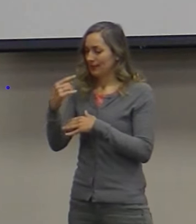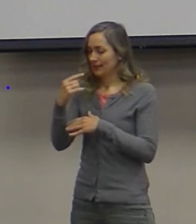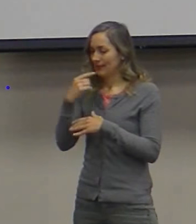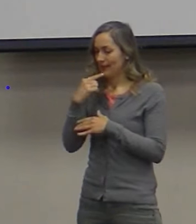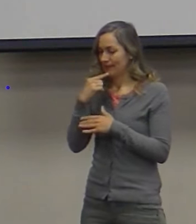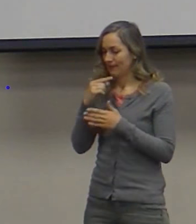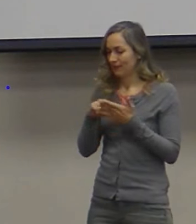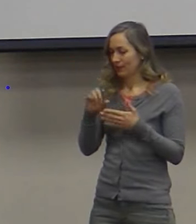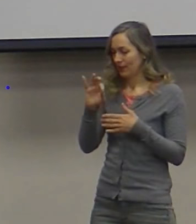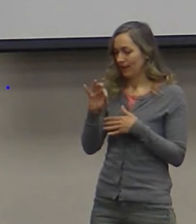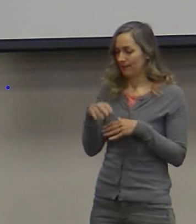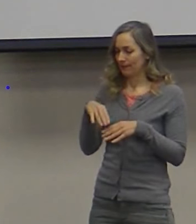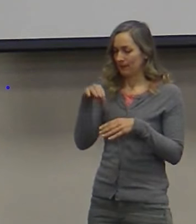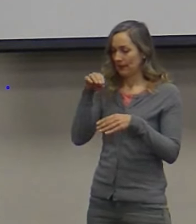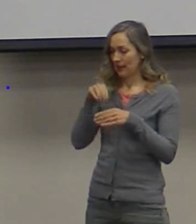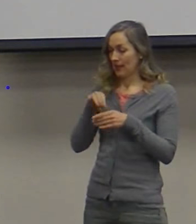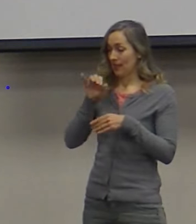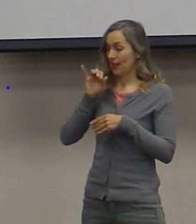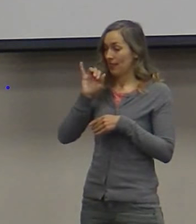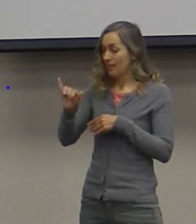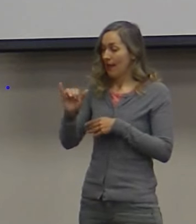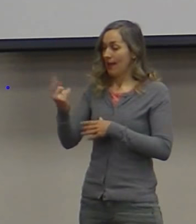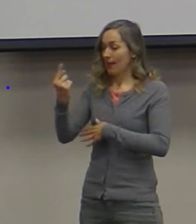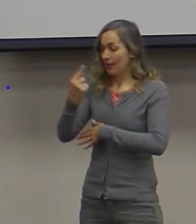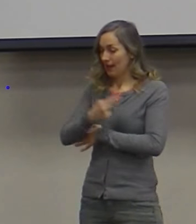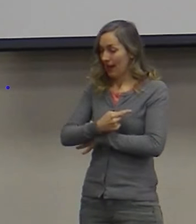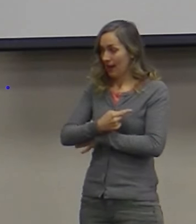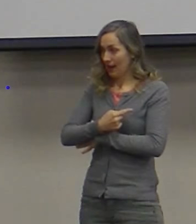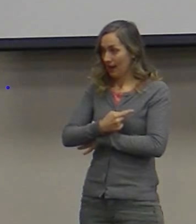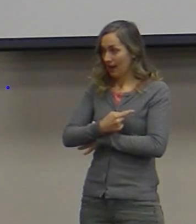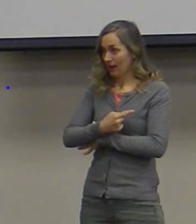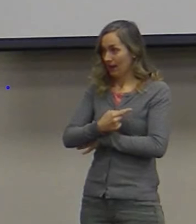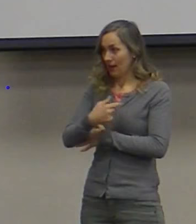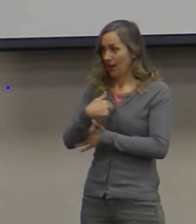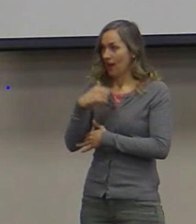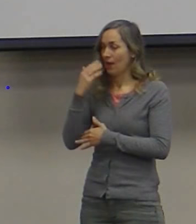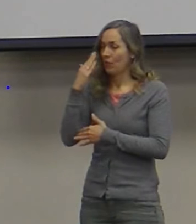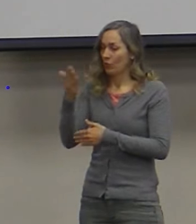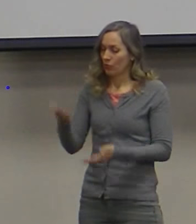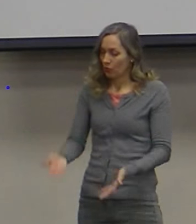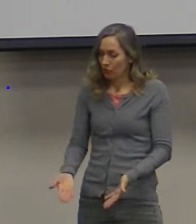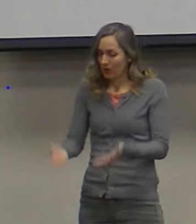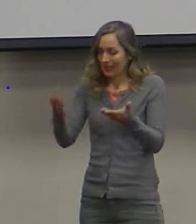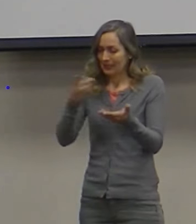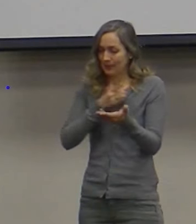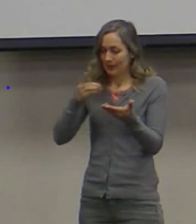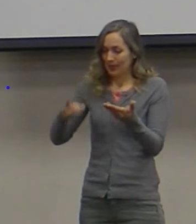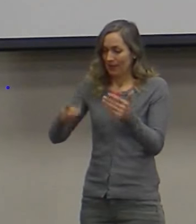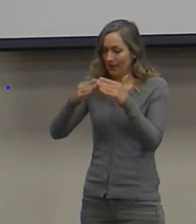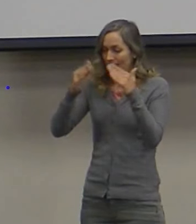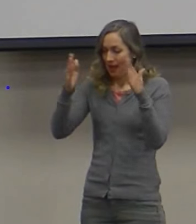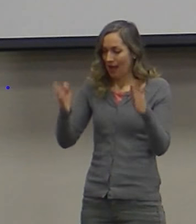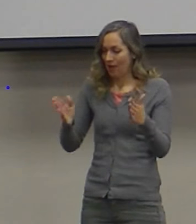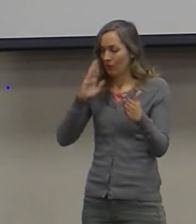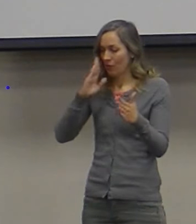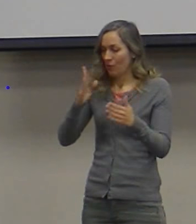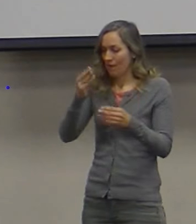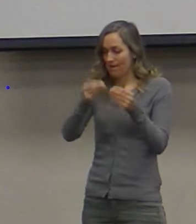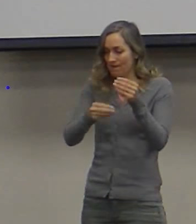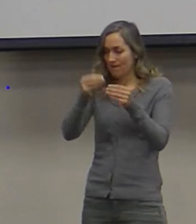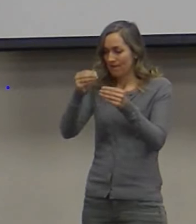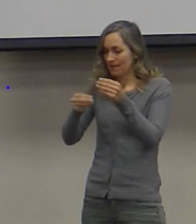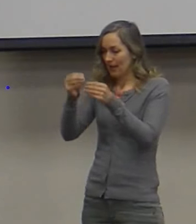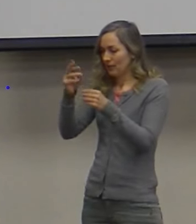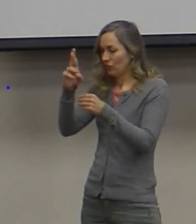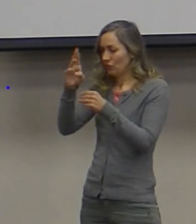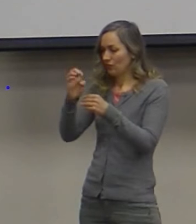we know it's messianic, "in that day, I will raise up the booth of David that has fallen and repair its breaches and raise up its ruins and